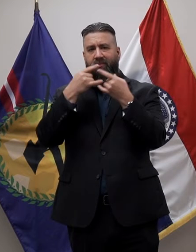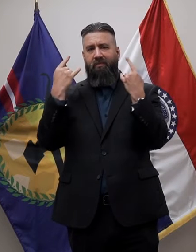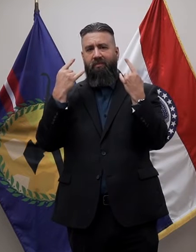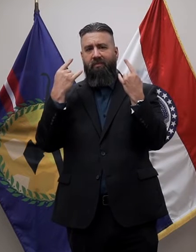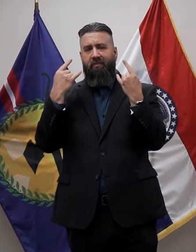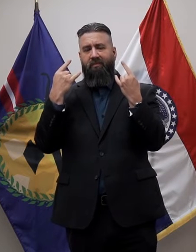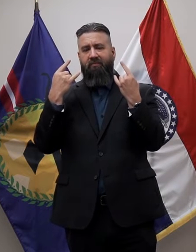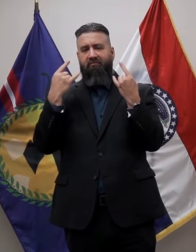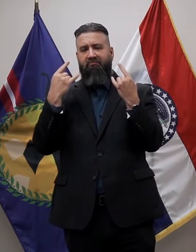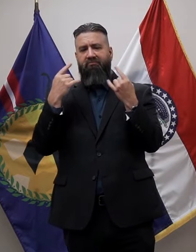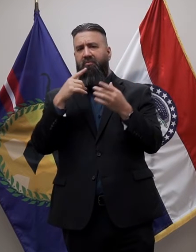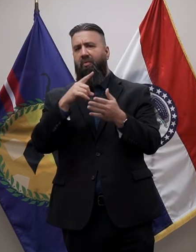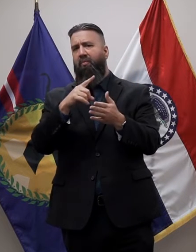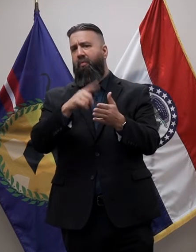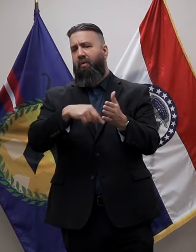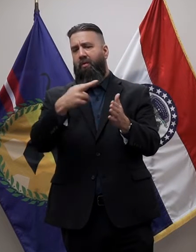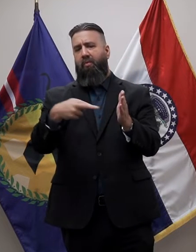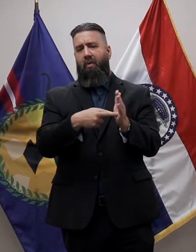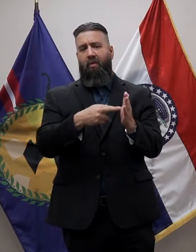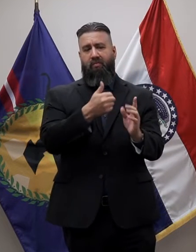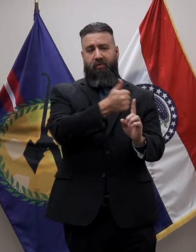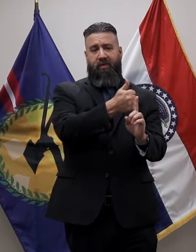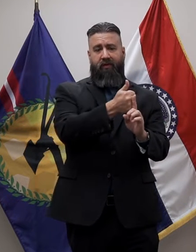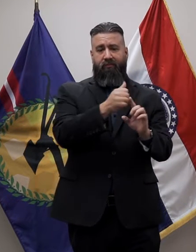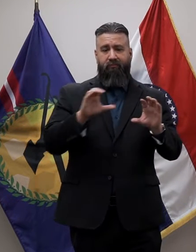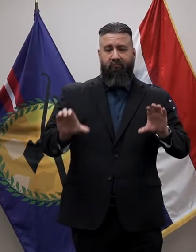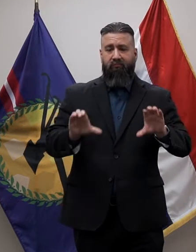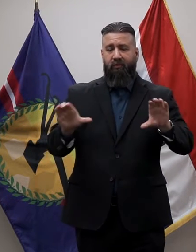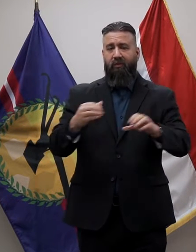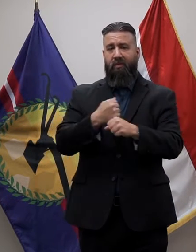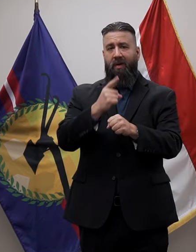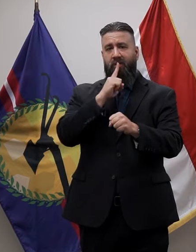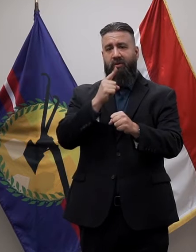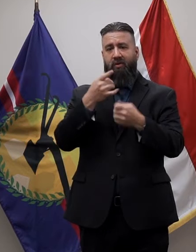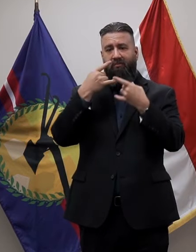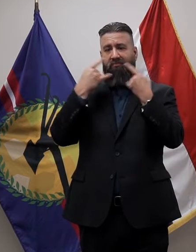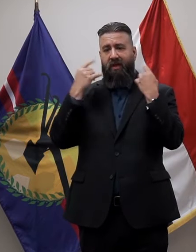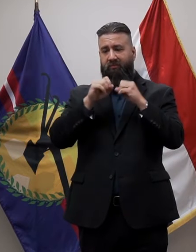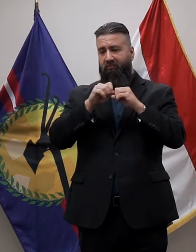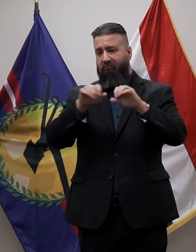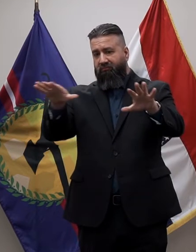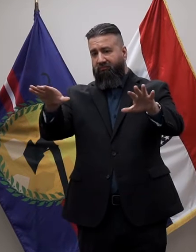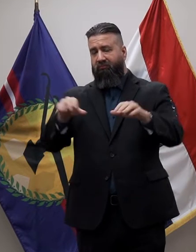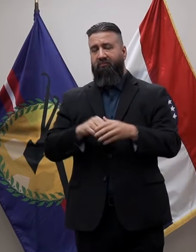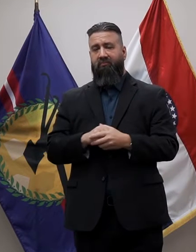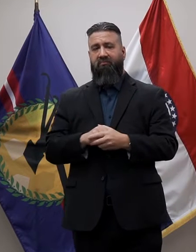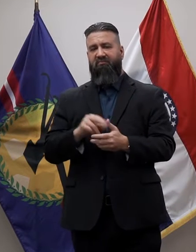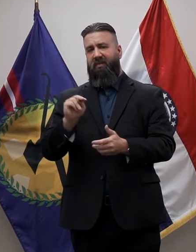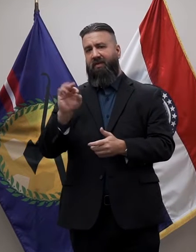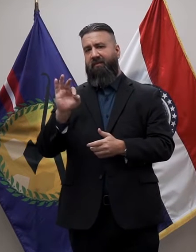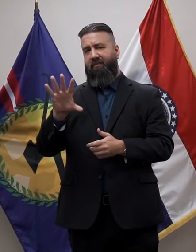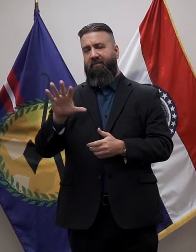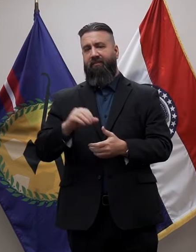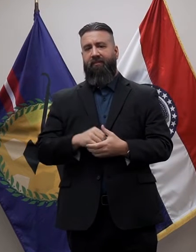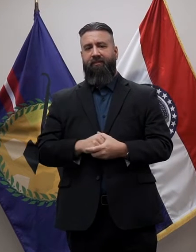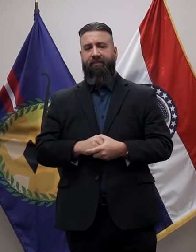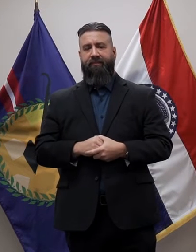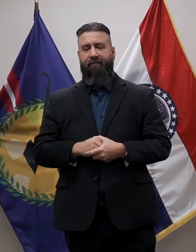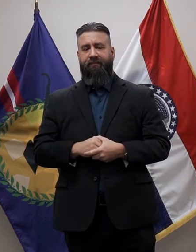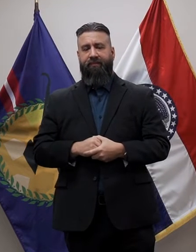play in helping get those distributed? So the question is about the distribution of the N95 masks,